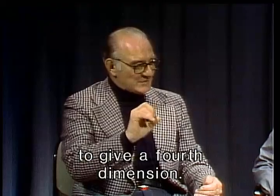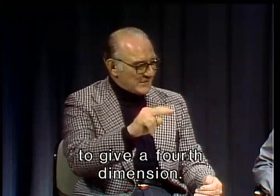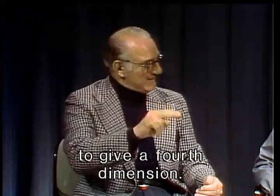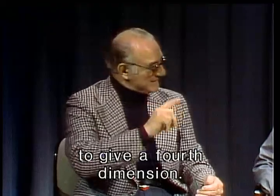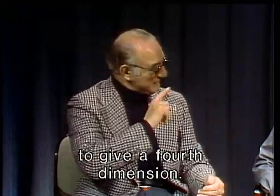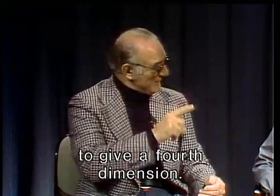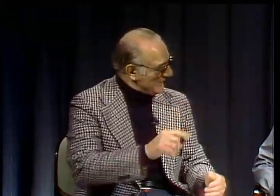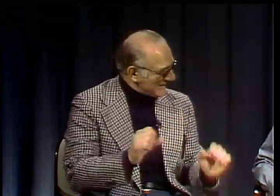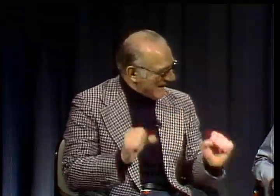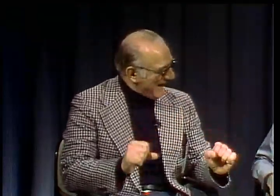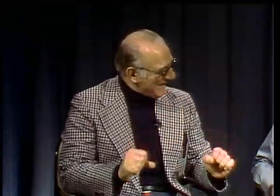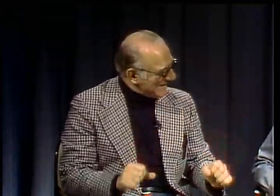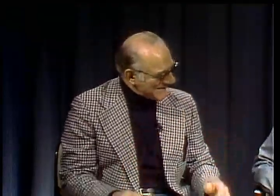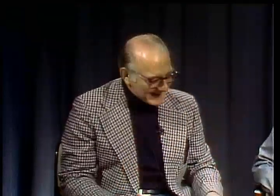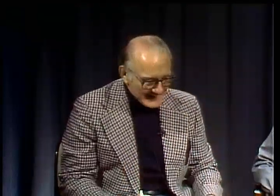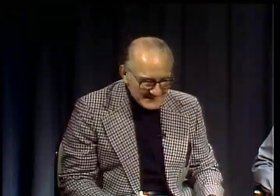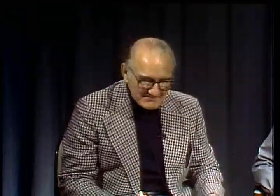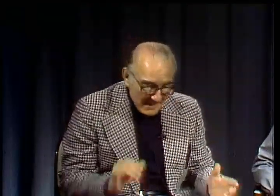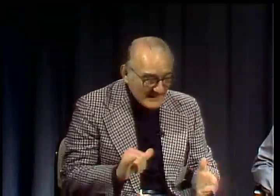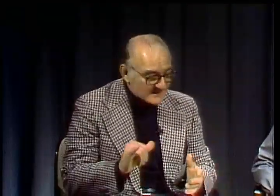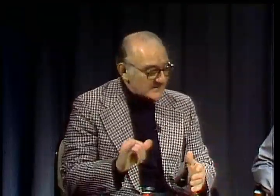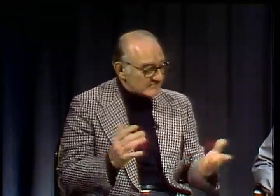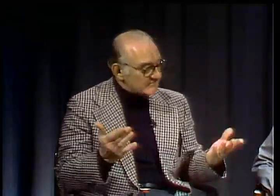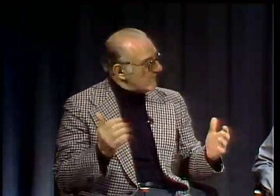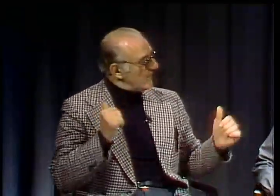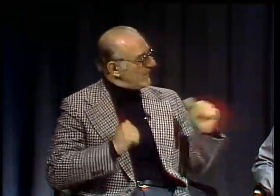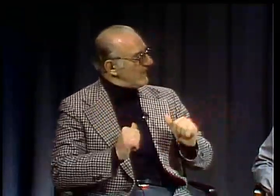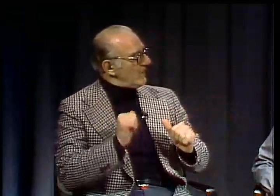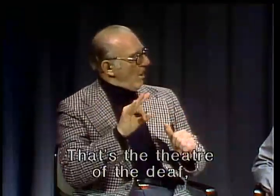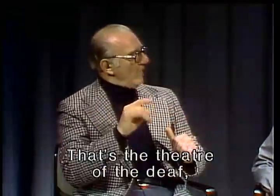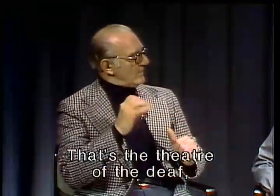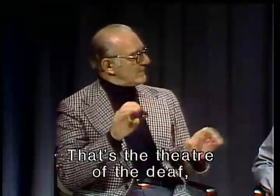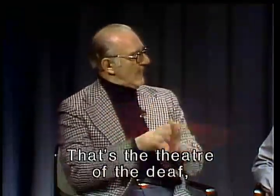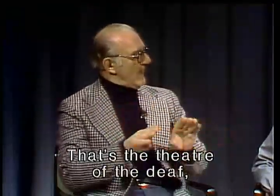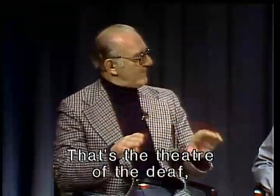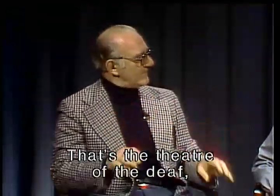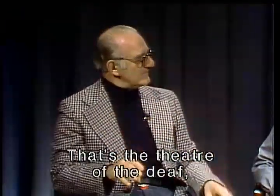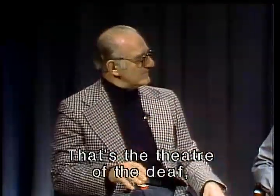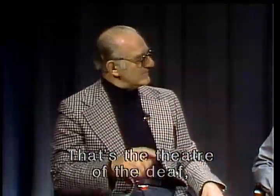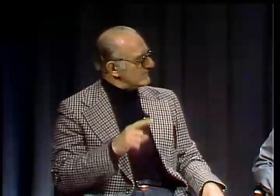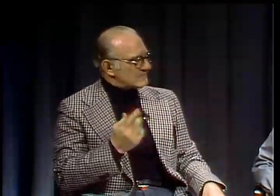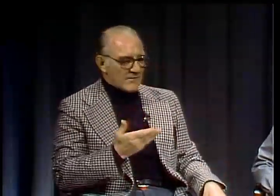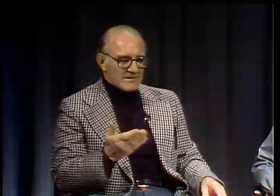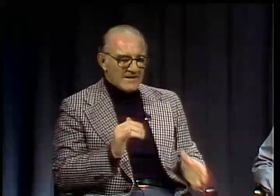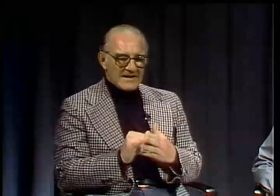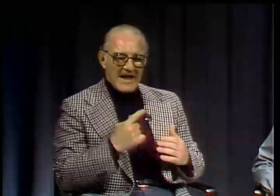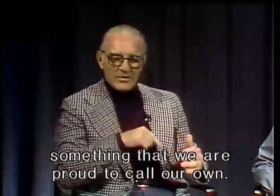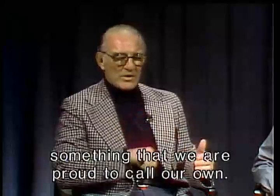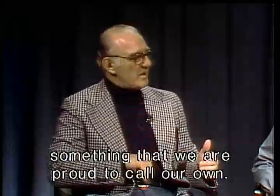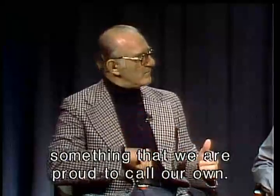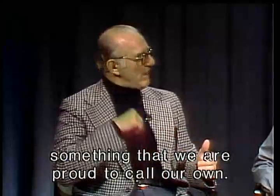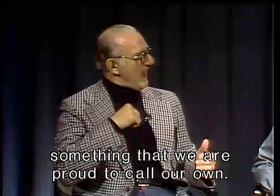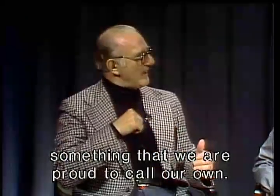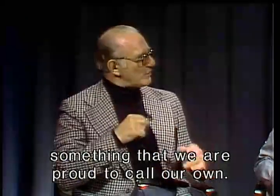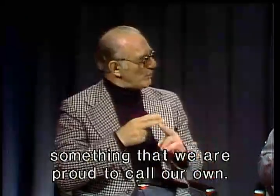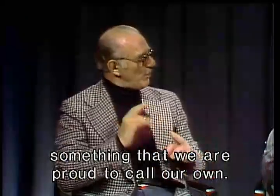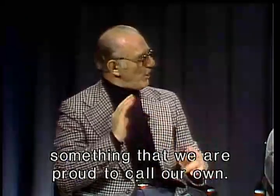dimension. Yeah. That's theater of the deaf, something that we are proud to call